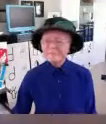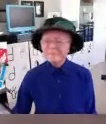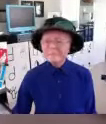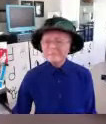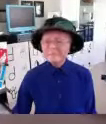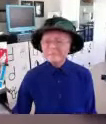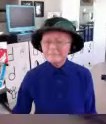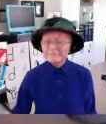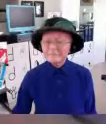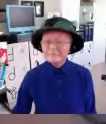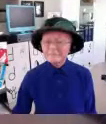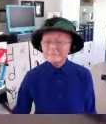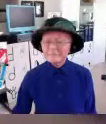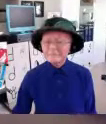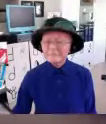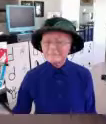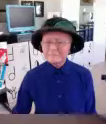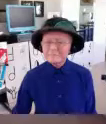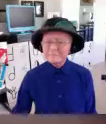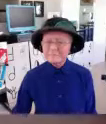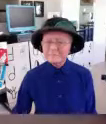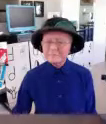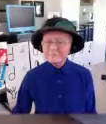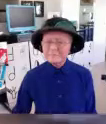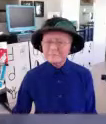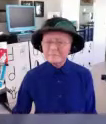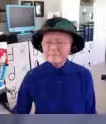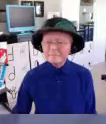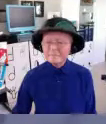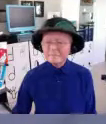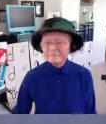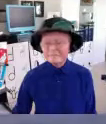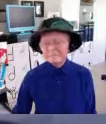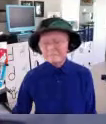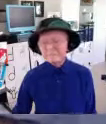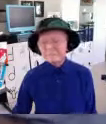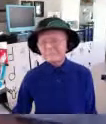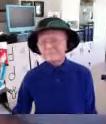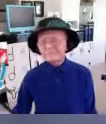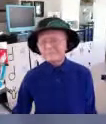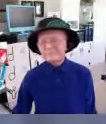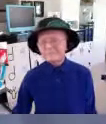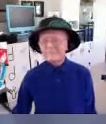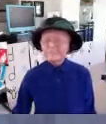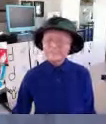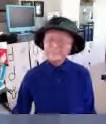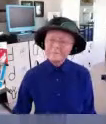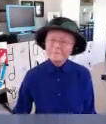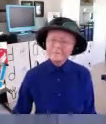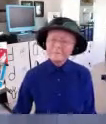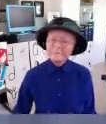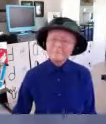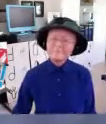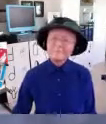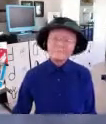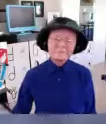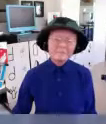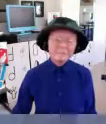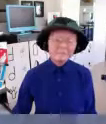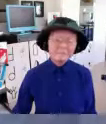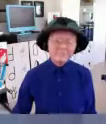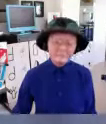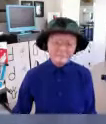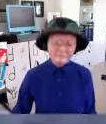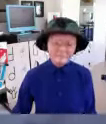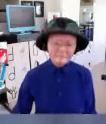transcriptions in SignWriting, and it's a research database for sign languages. It's all